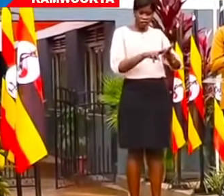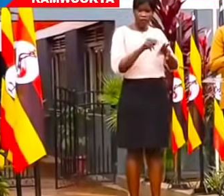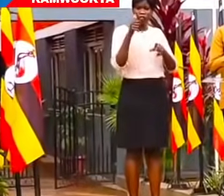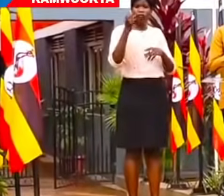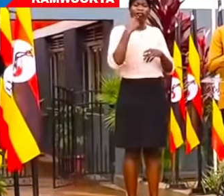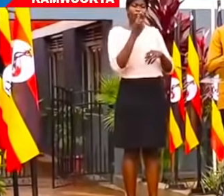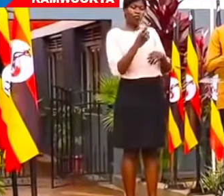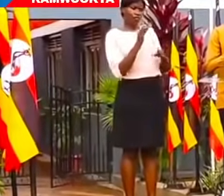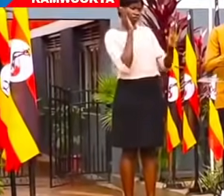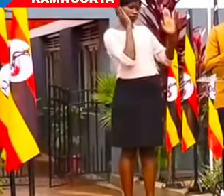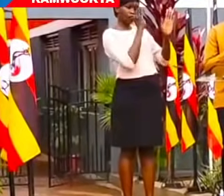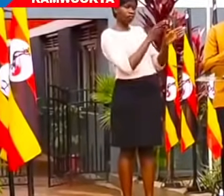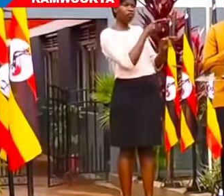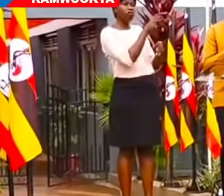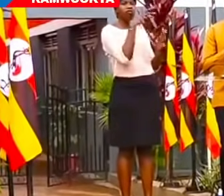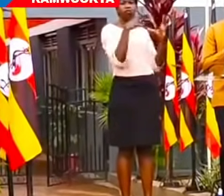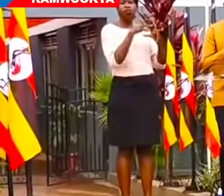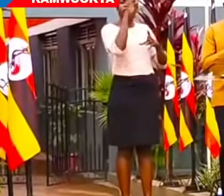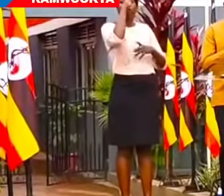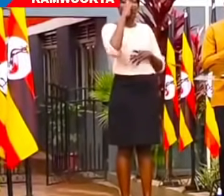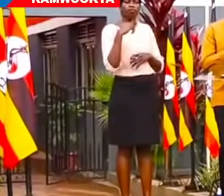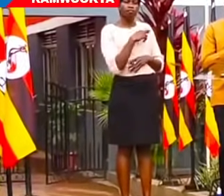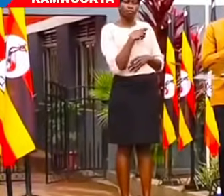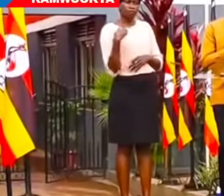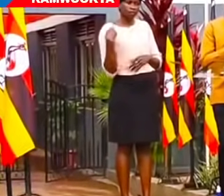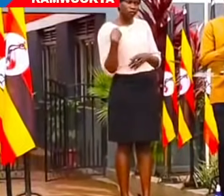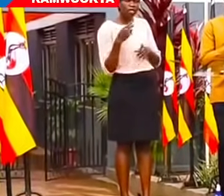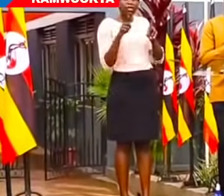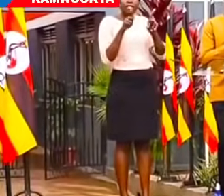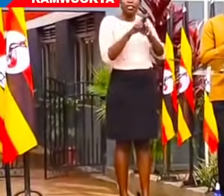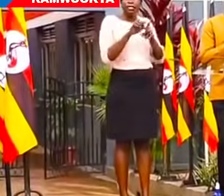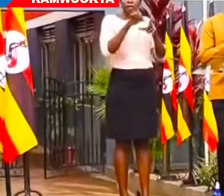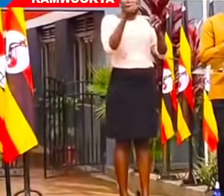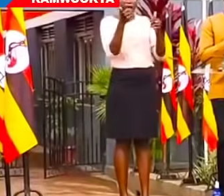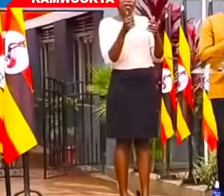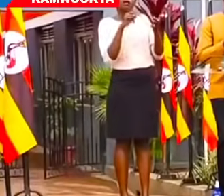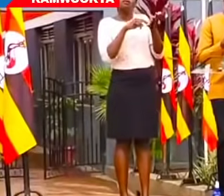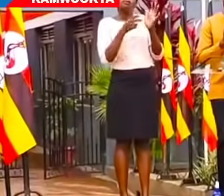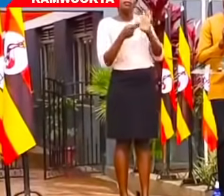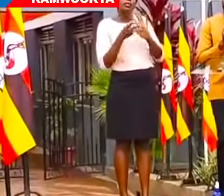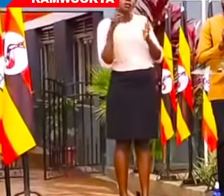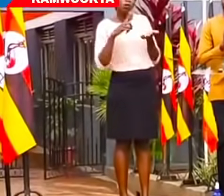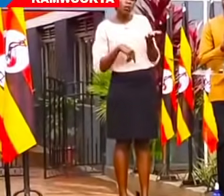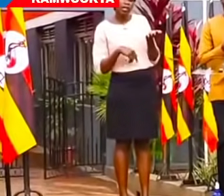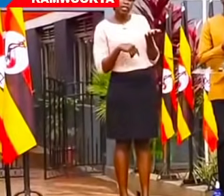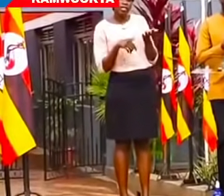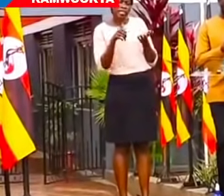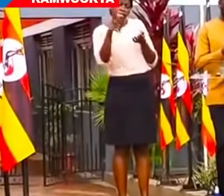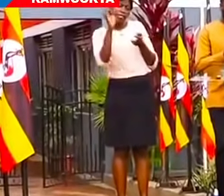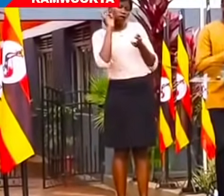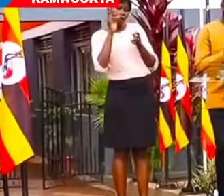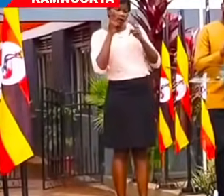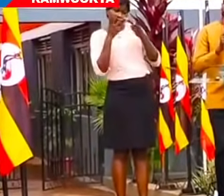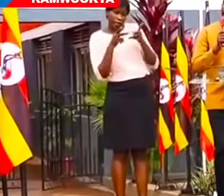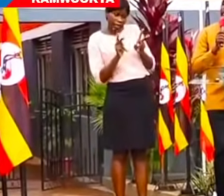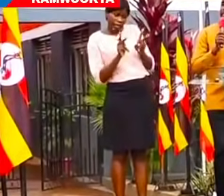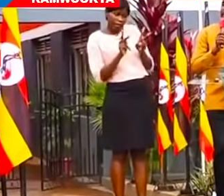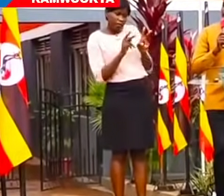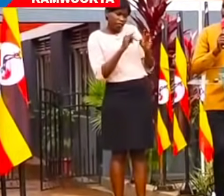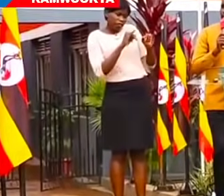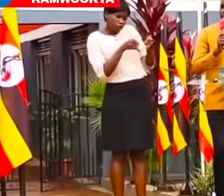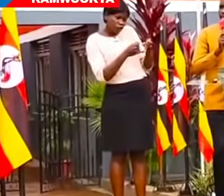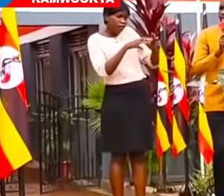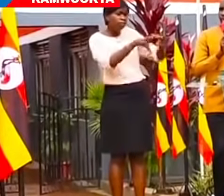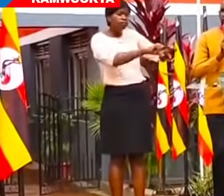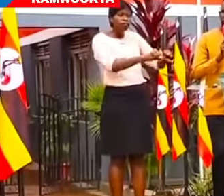going after politicians, that they will begin going after certain religious affiliations, as has happened in the